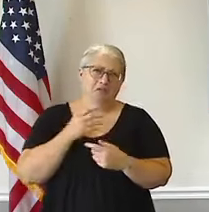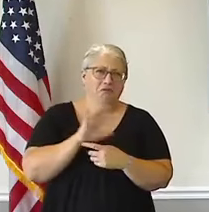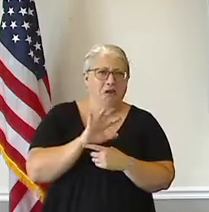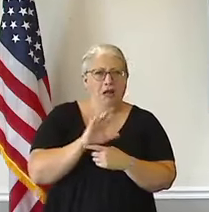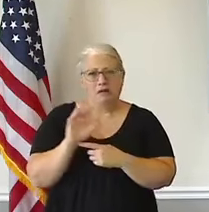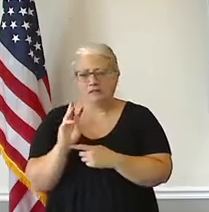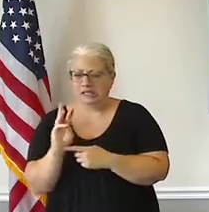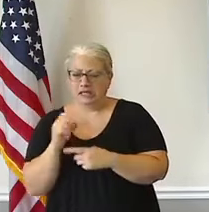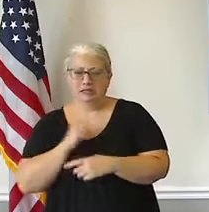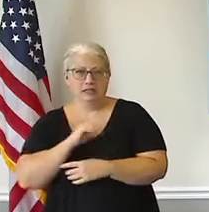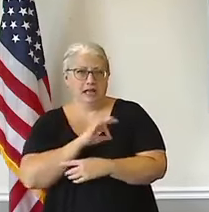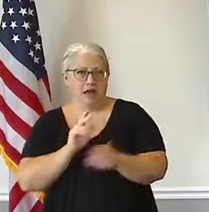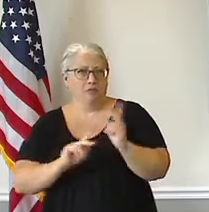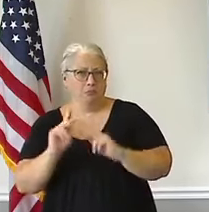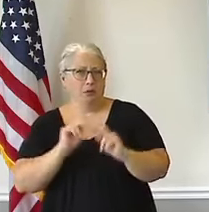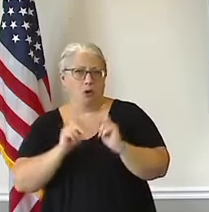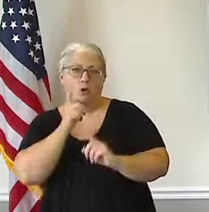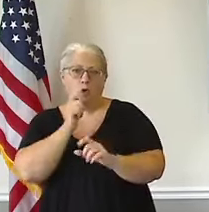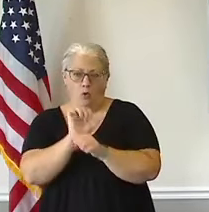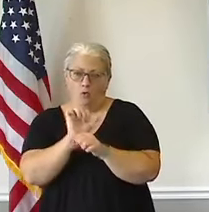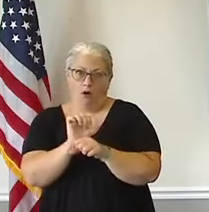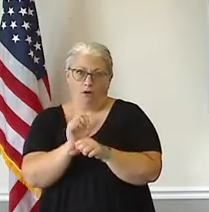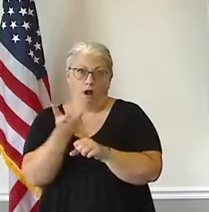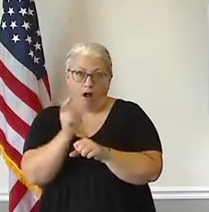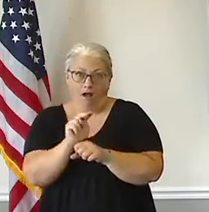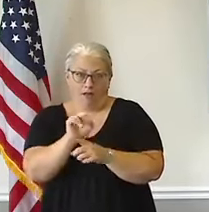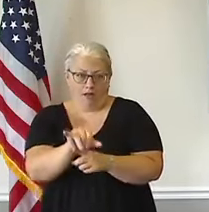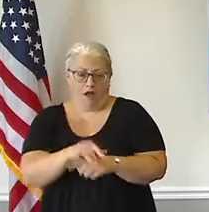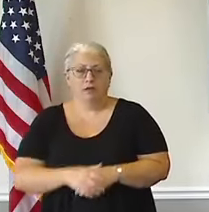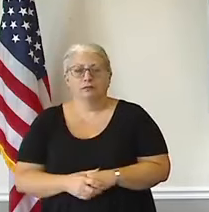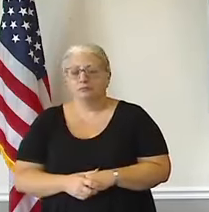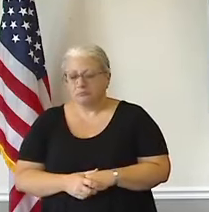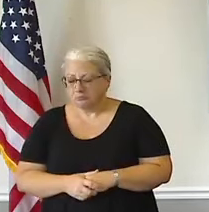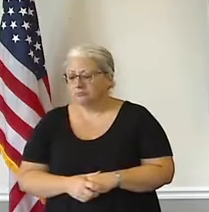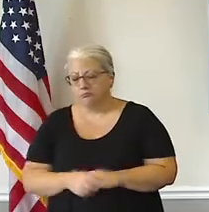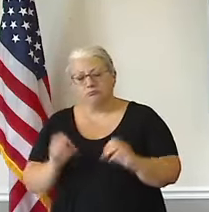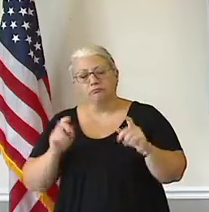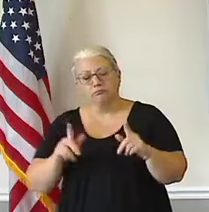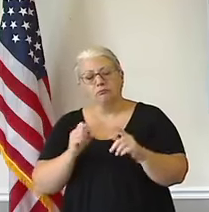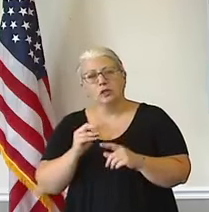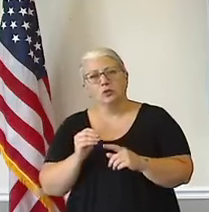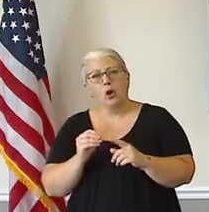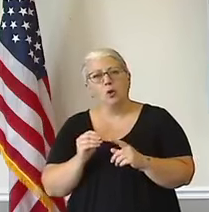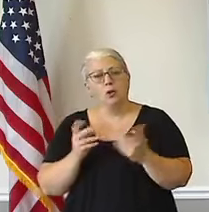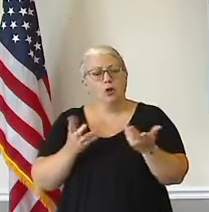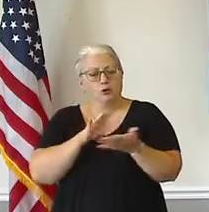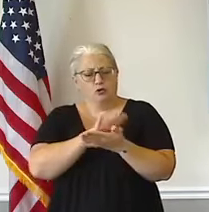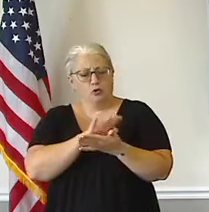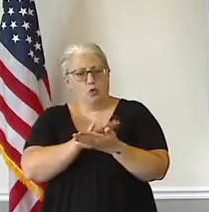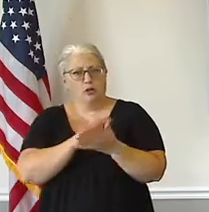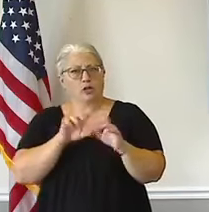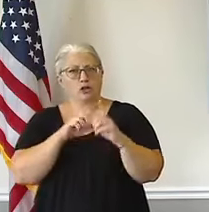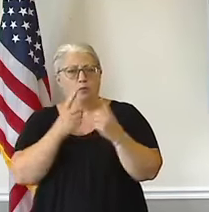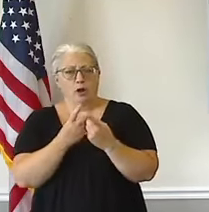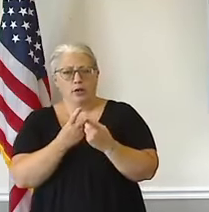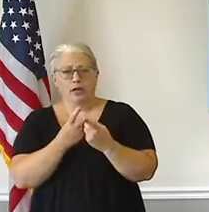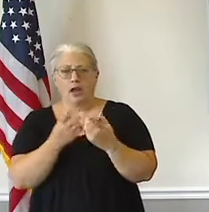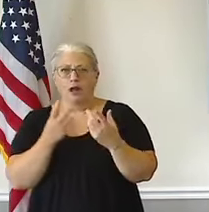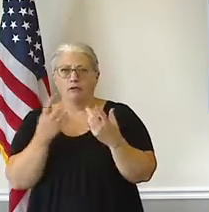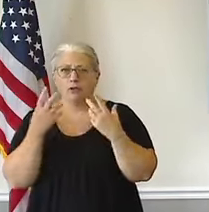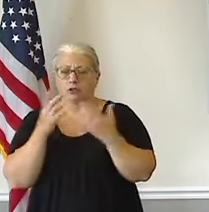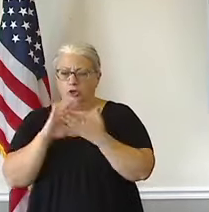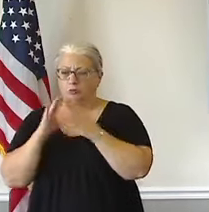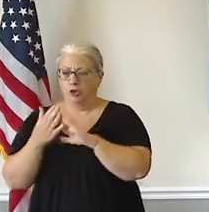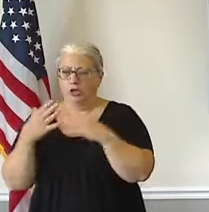that. So let's update folks on schools. As we know, the Department of Behavioral and Community Health had been working with